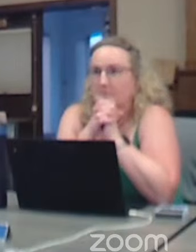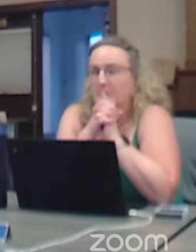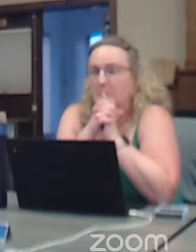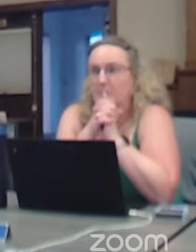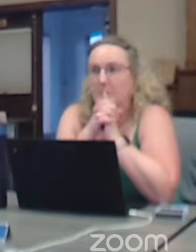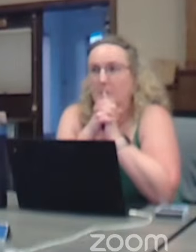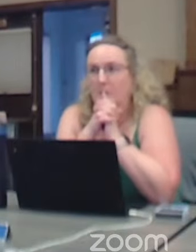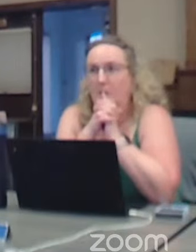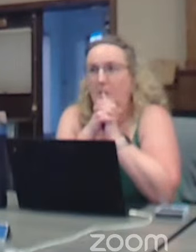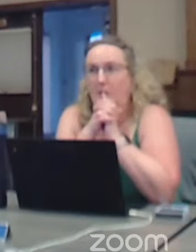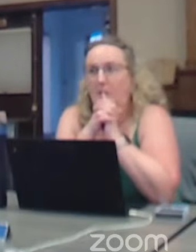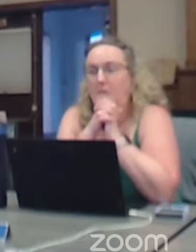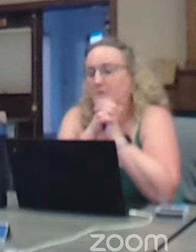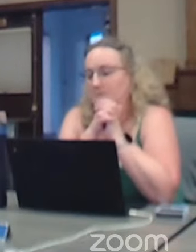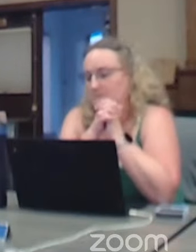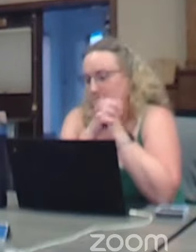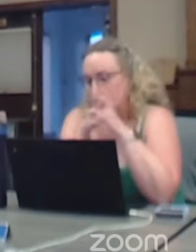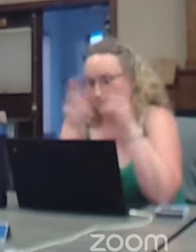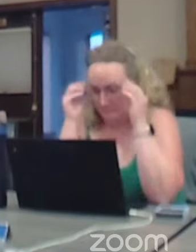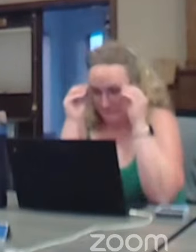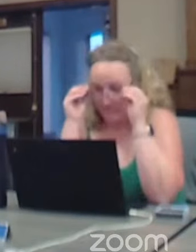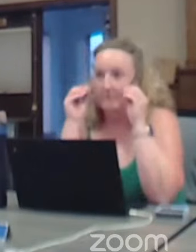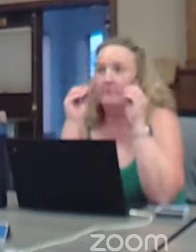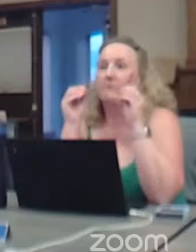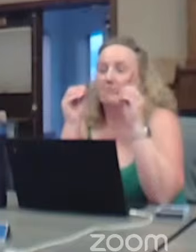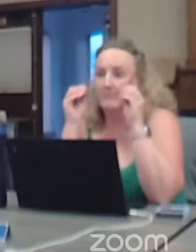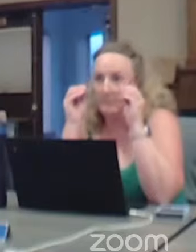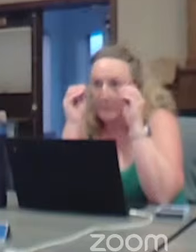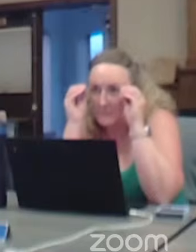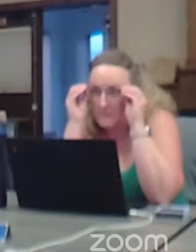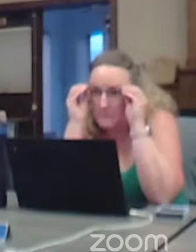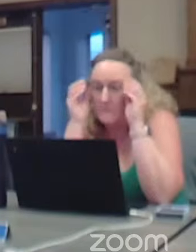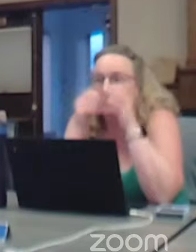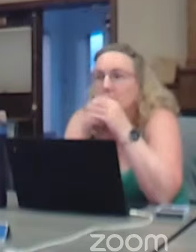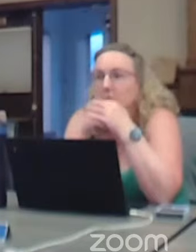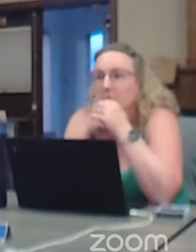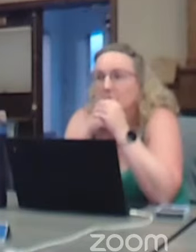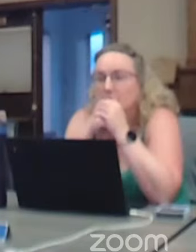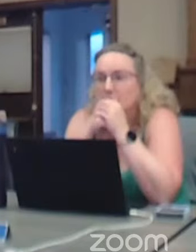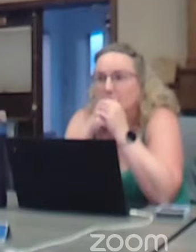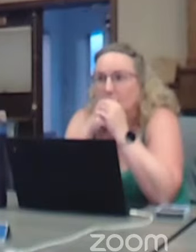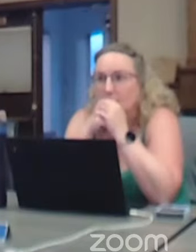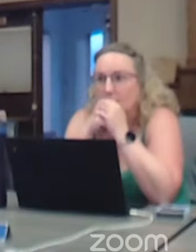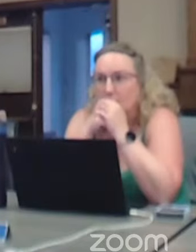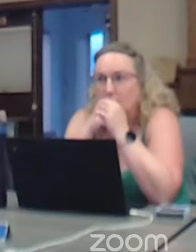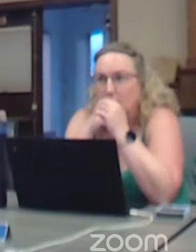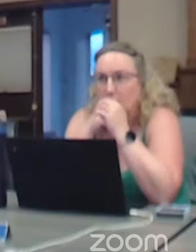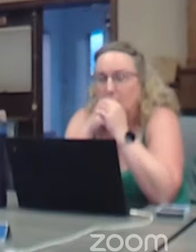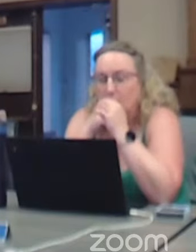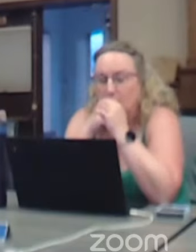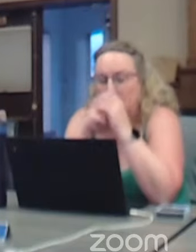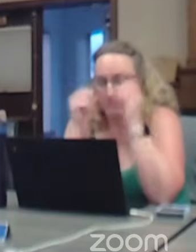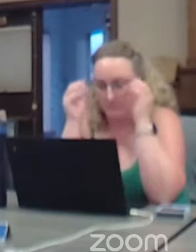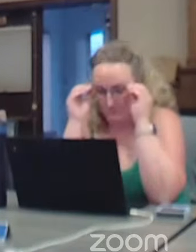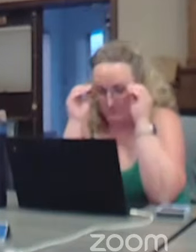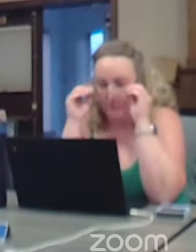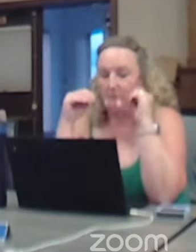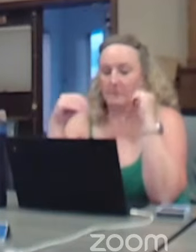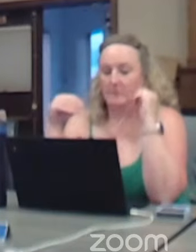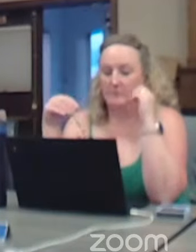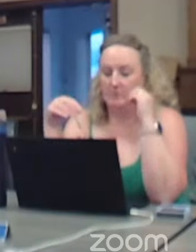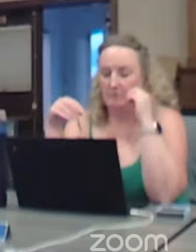package, and there is a shortened version that's in the agenda package that can be read 3